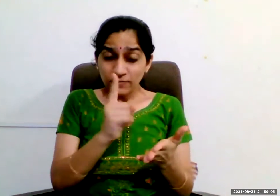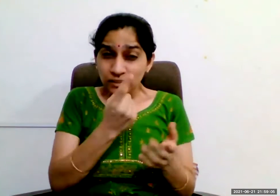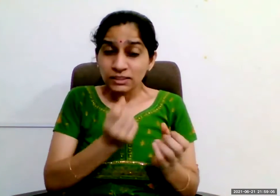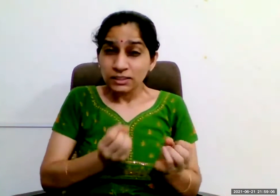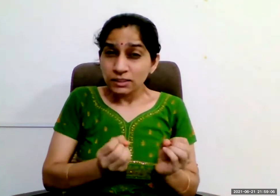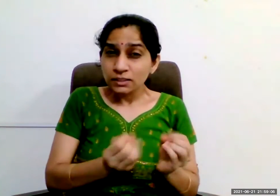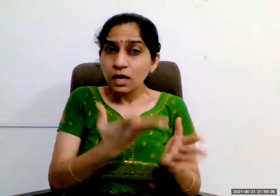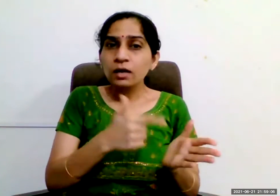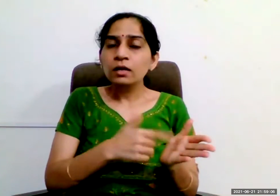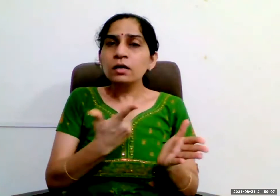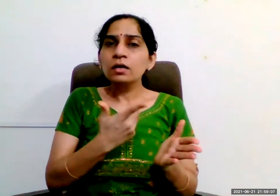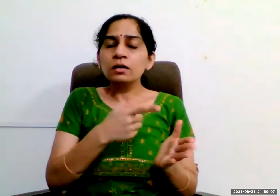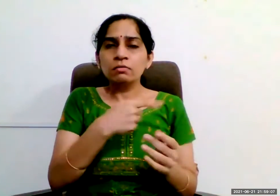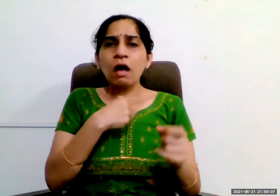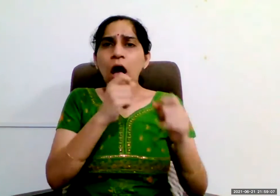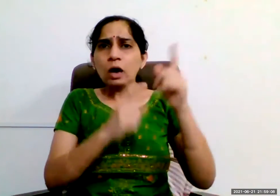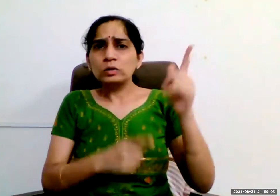Arjun is confused whether he should fight or not fight,